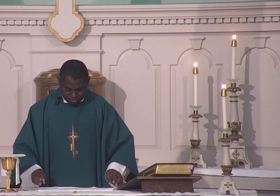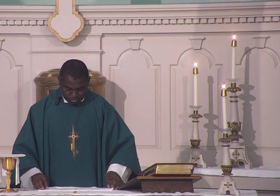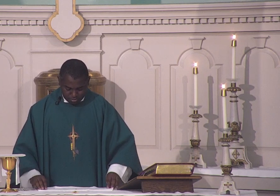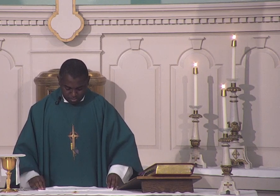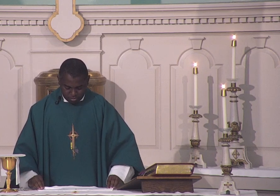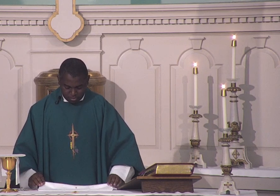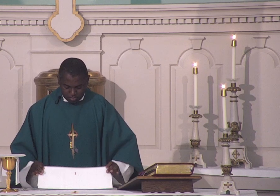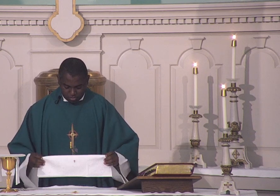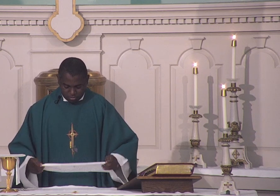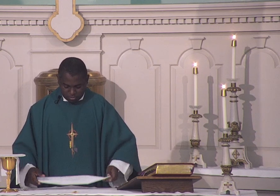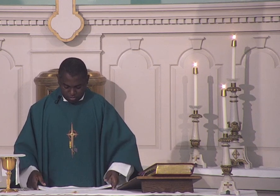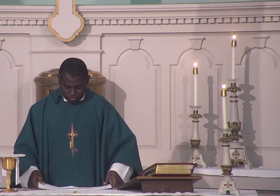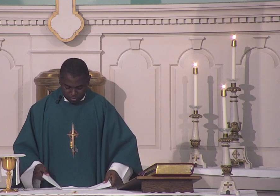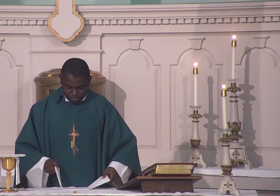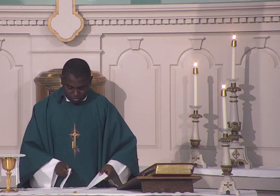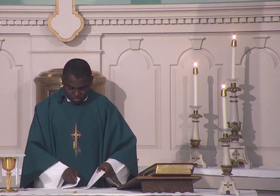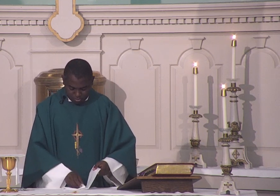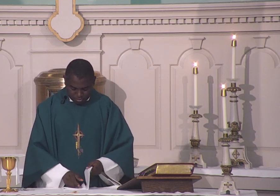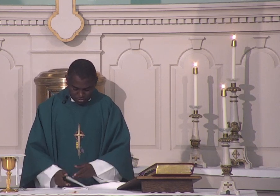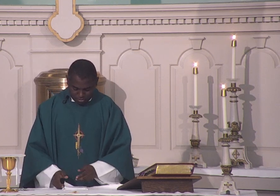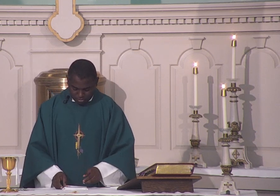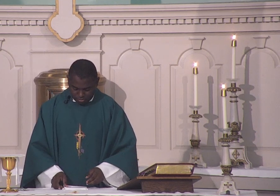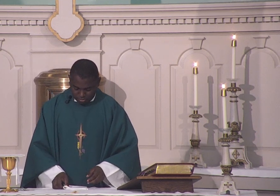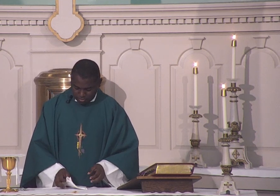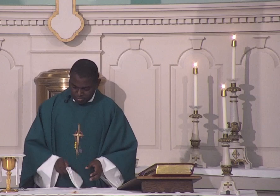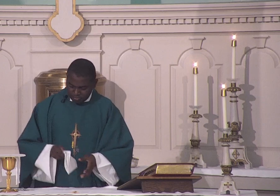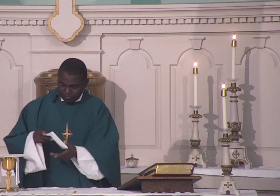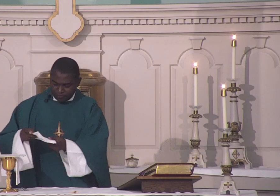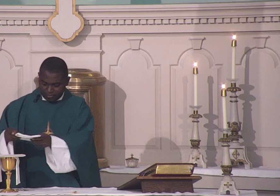te diligere.